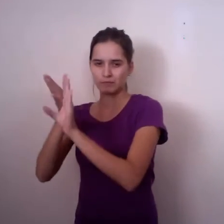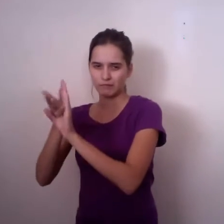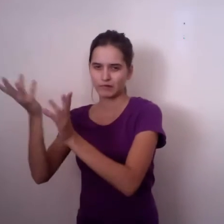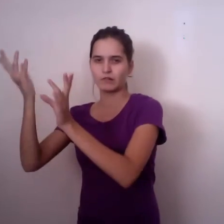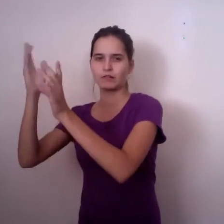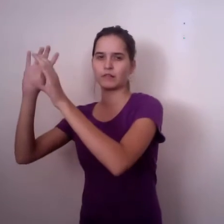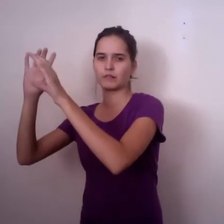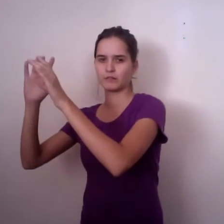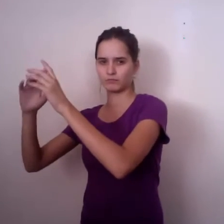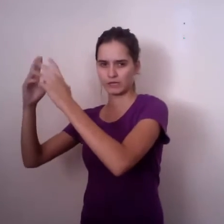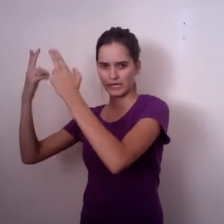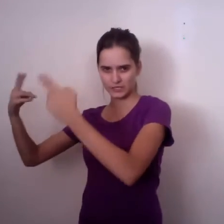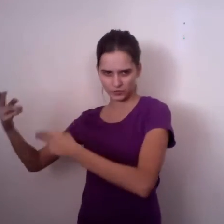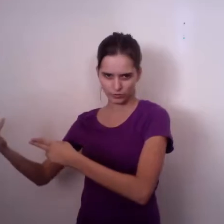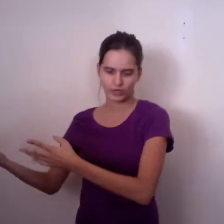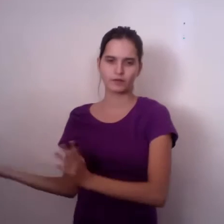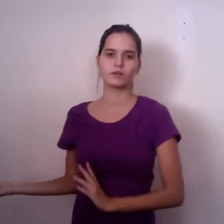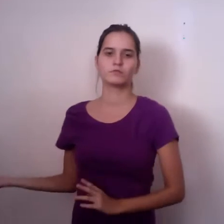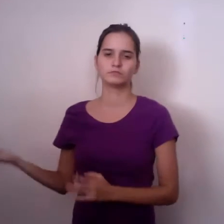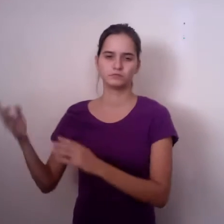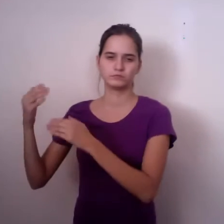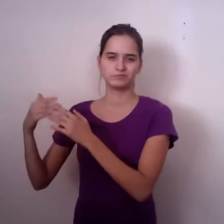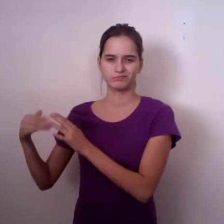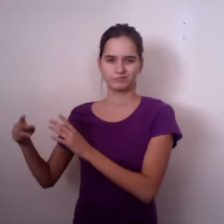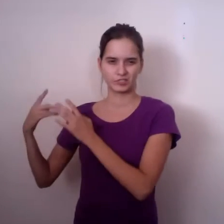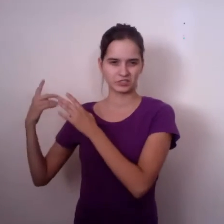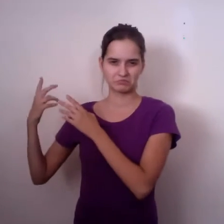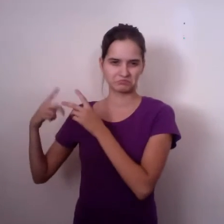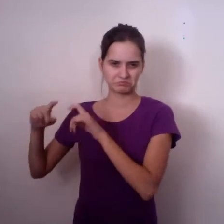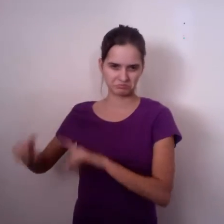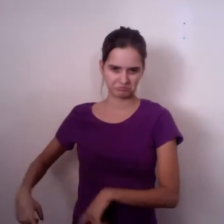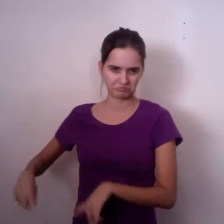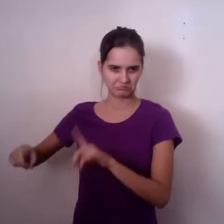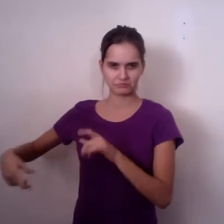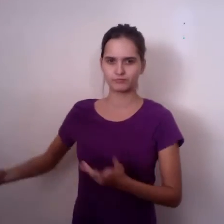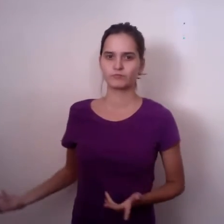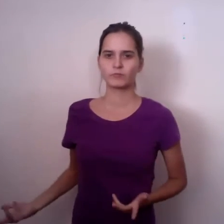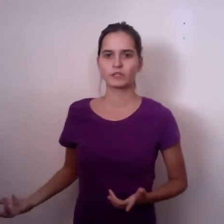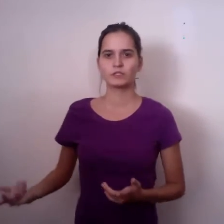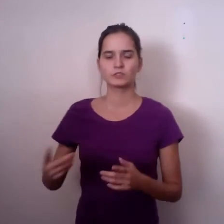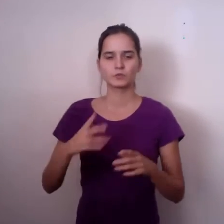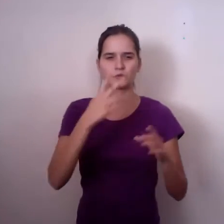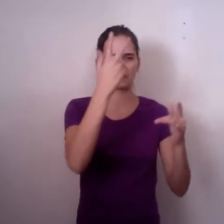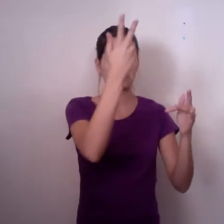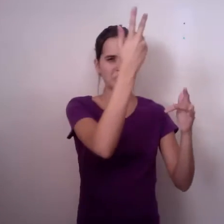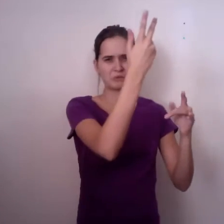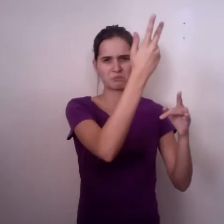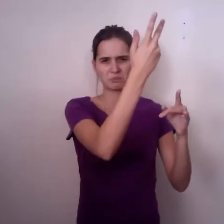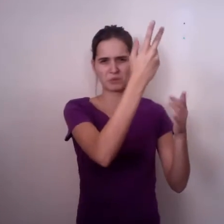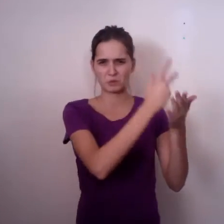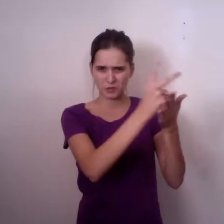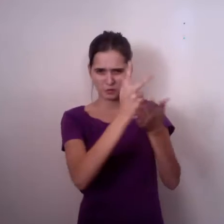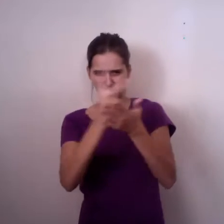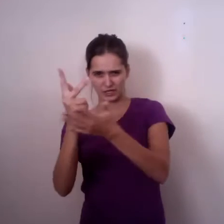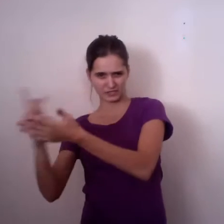course syllabus into those sections with equal amount of time devoted to each one, say 3 weeks for each section. And then I have a